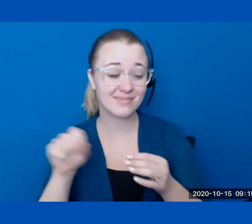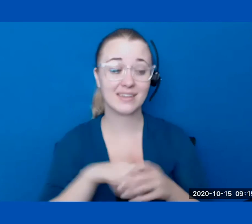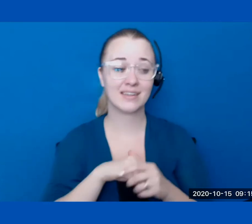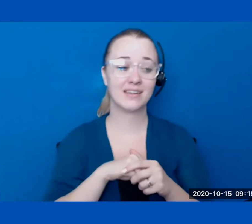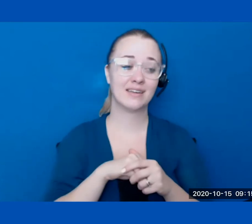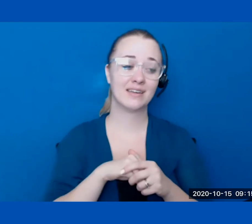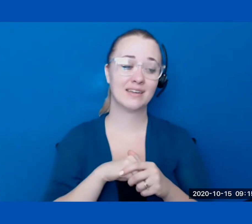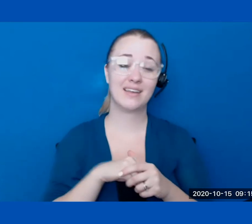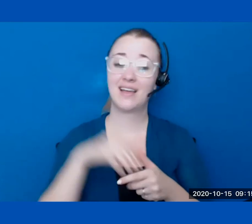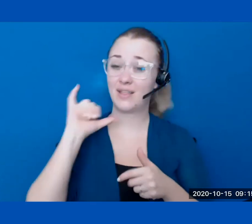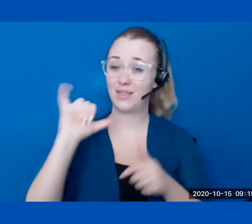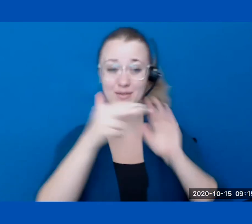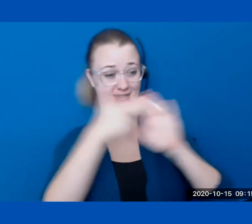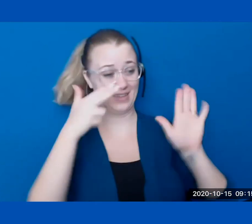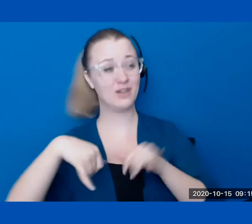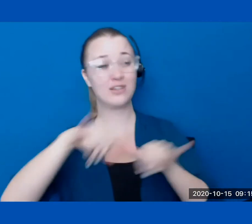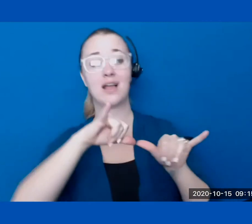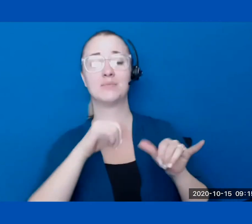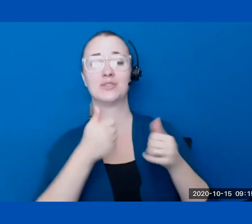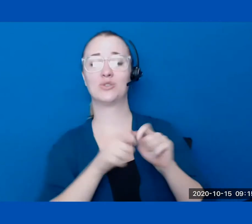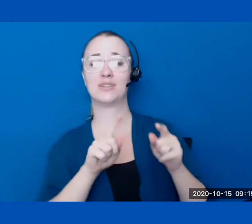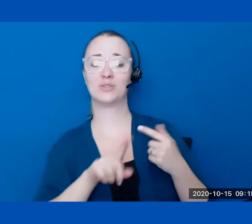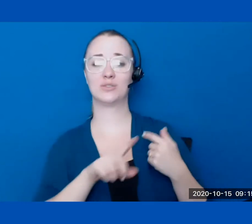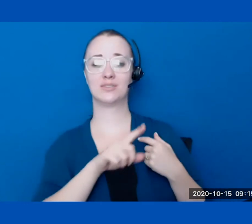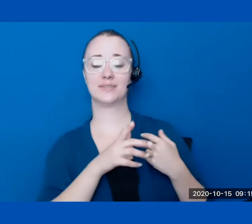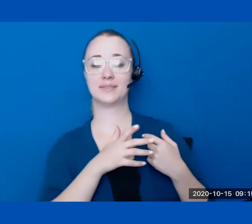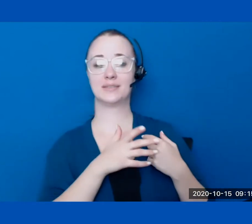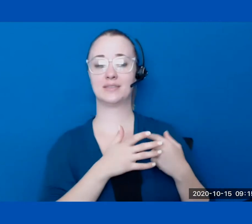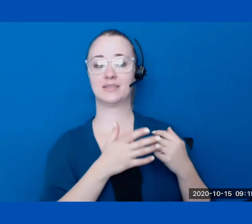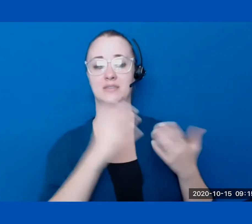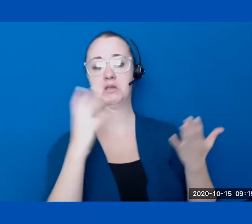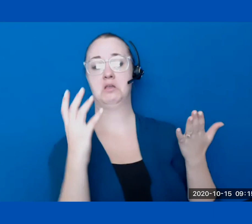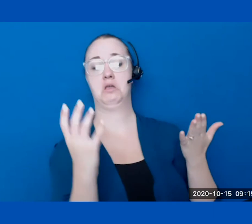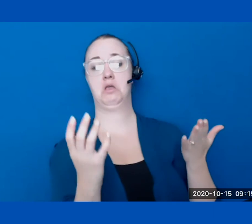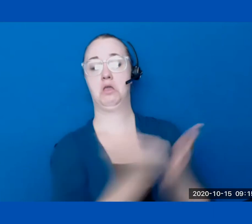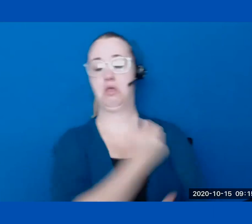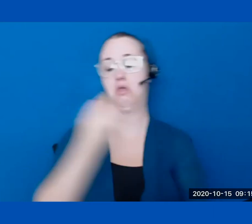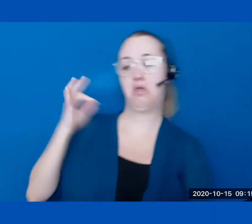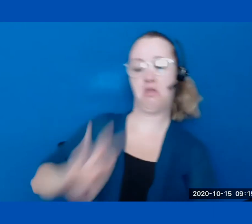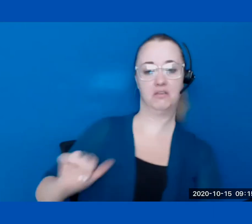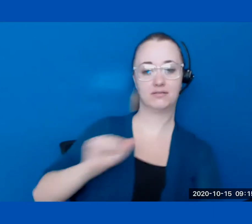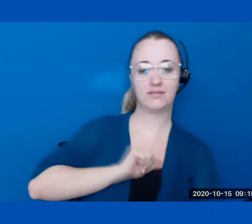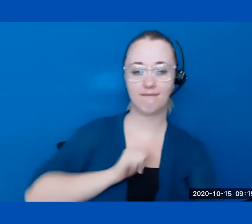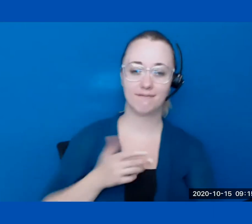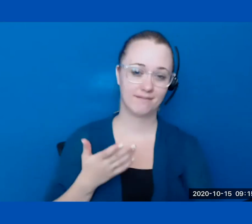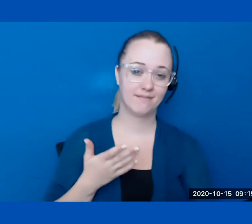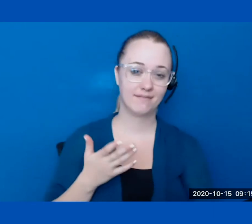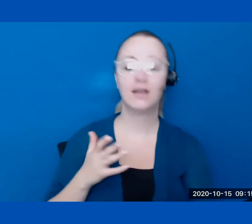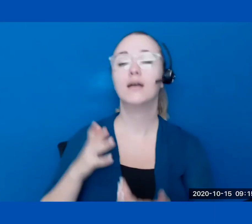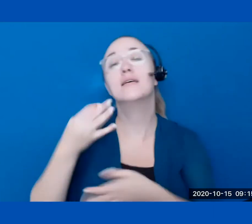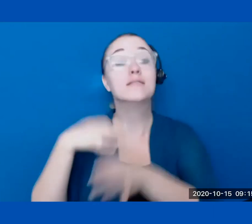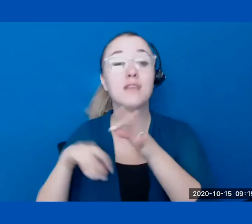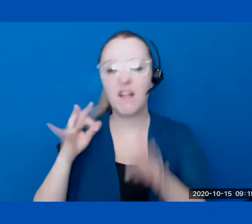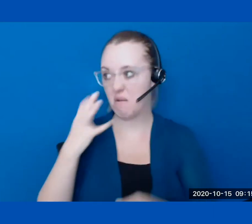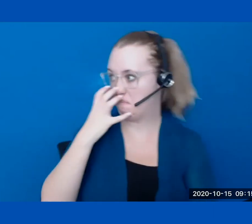those stereotypes kind of work in your favor, because um, instead of like being all mad with the